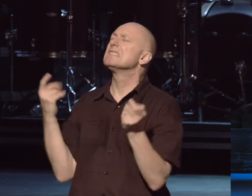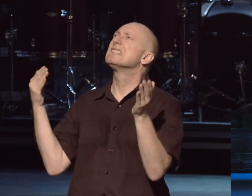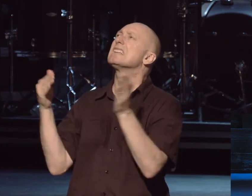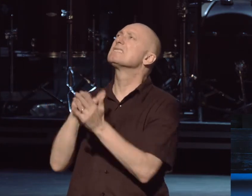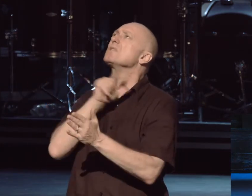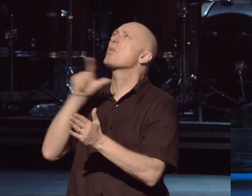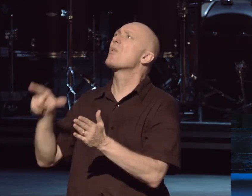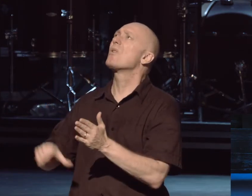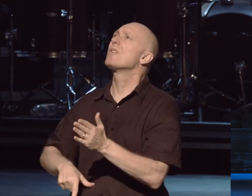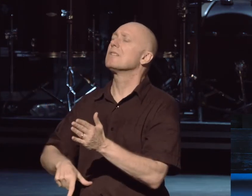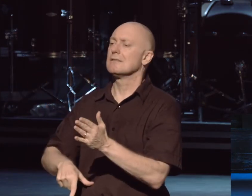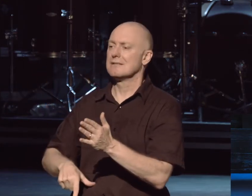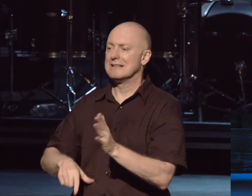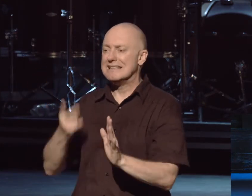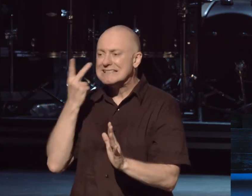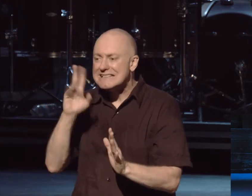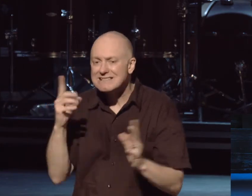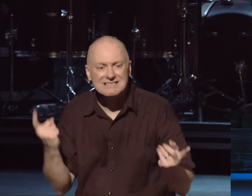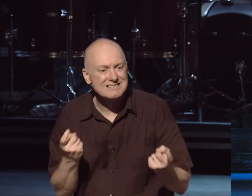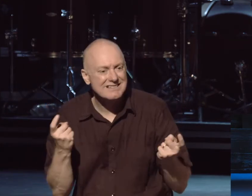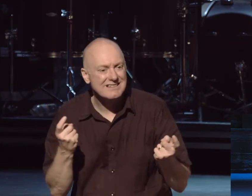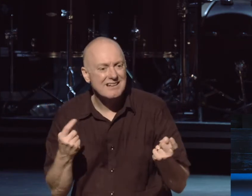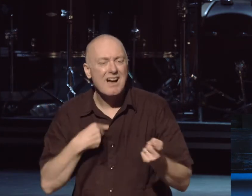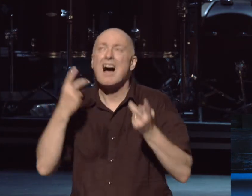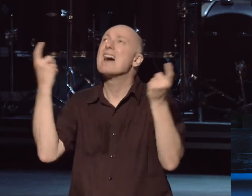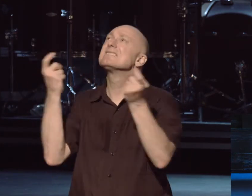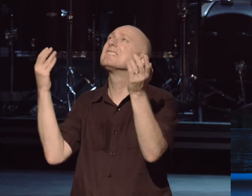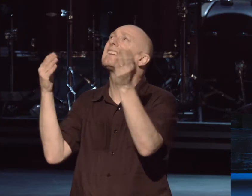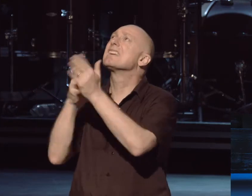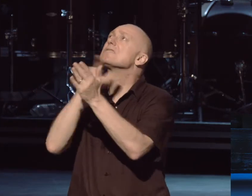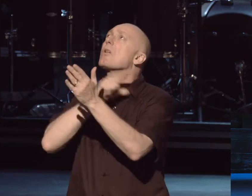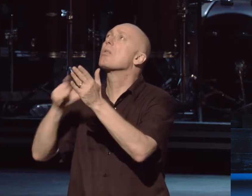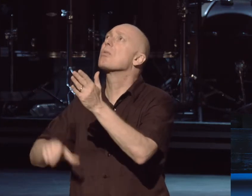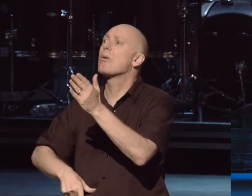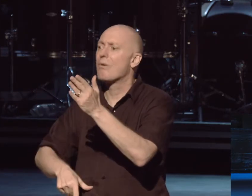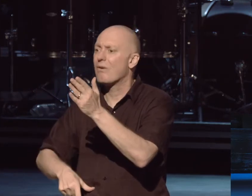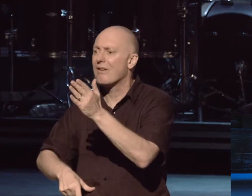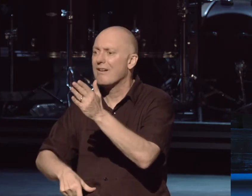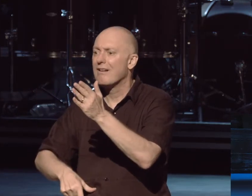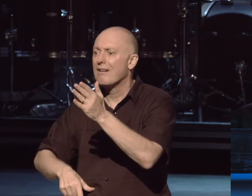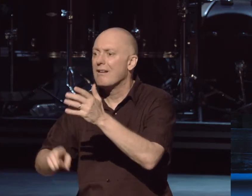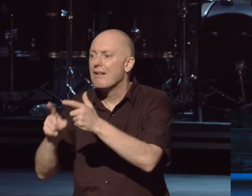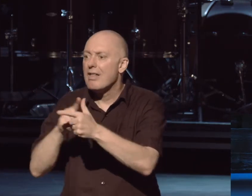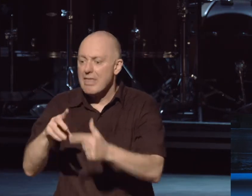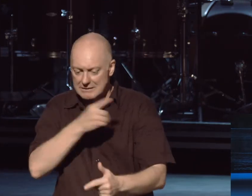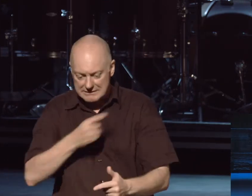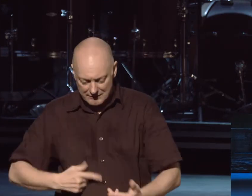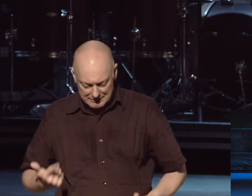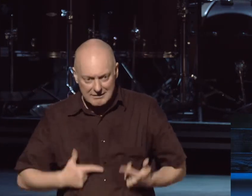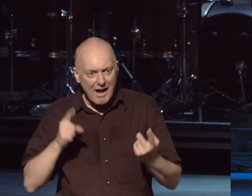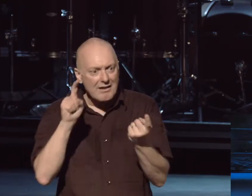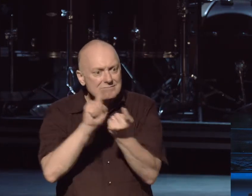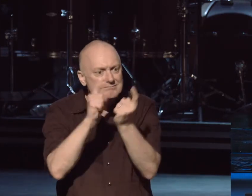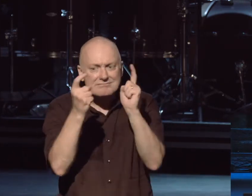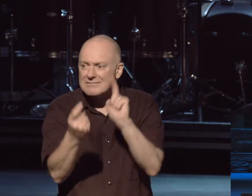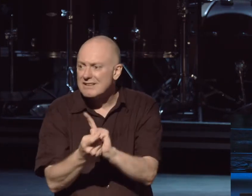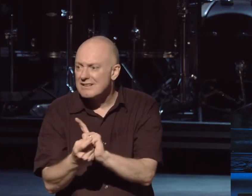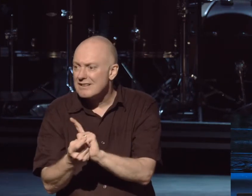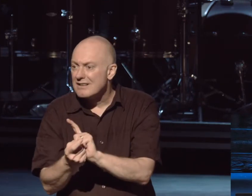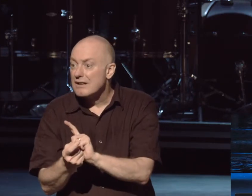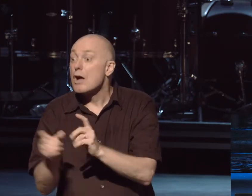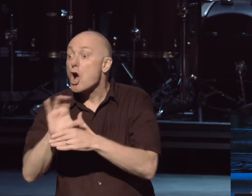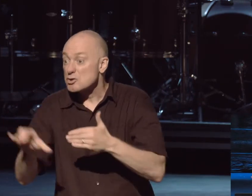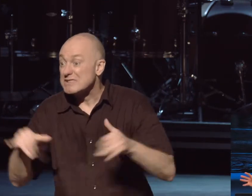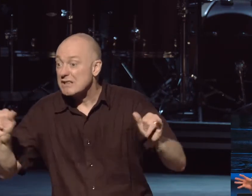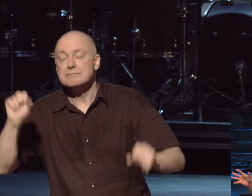Lord. I've sinned against the Lord. And this becomes a massive turning point in David's life. Are there consequences for his sin? Yes, there